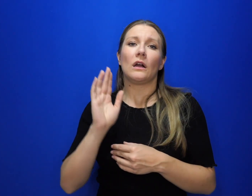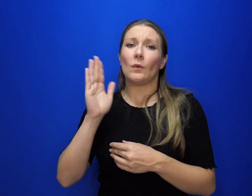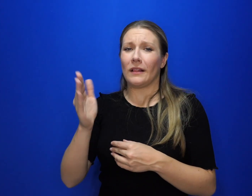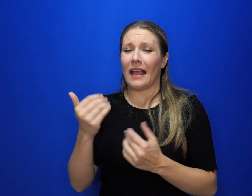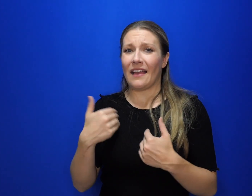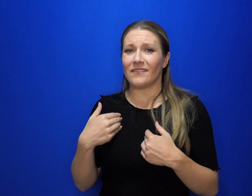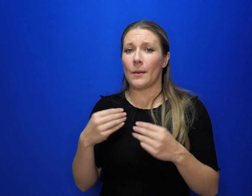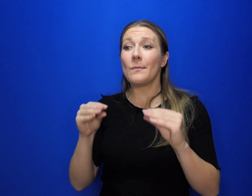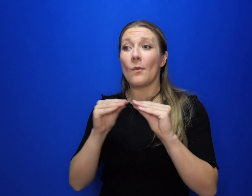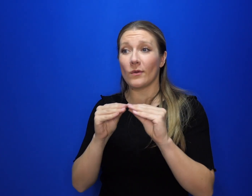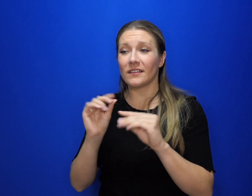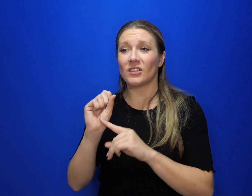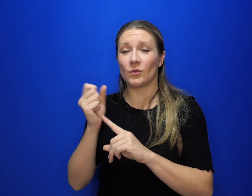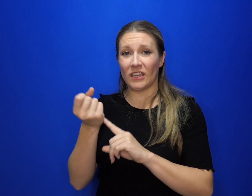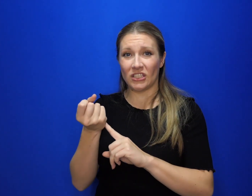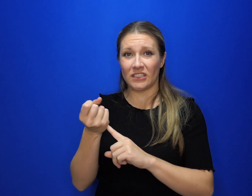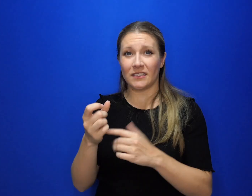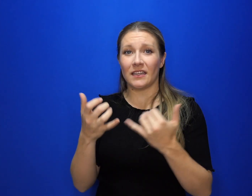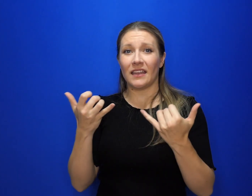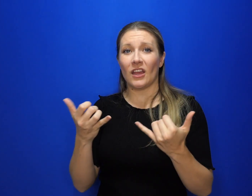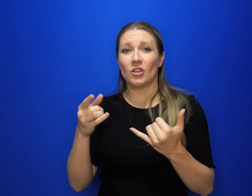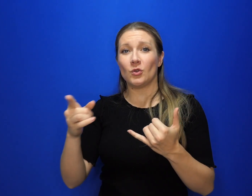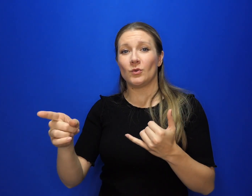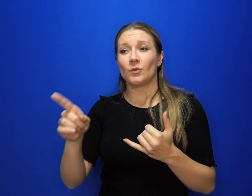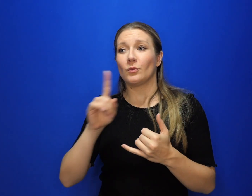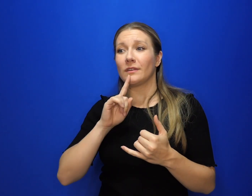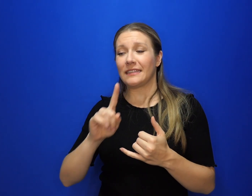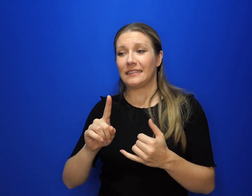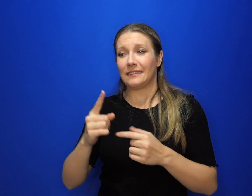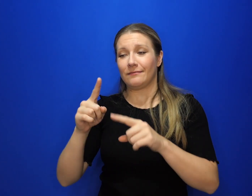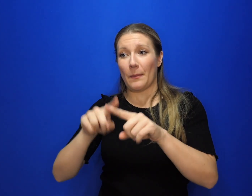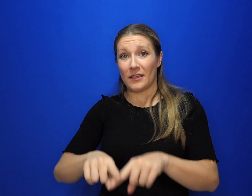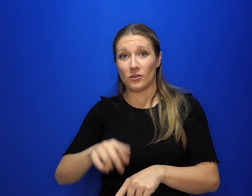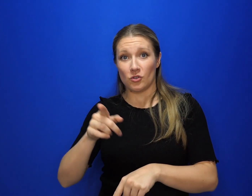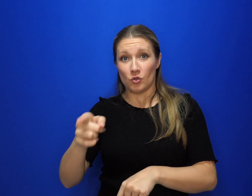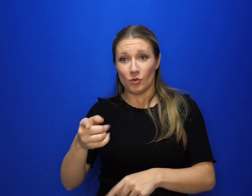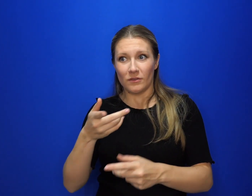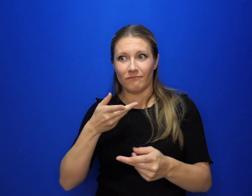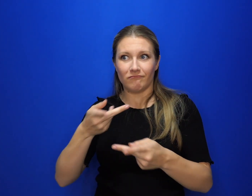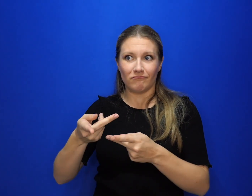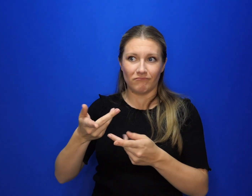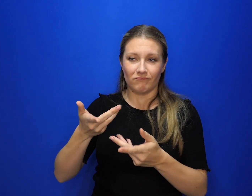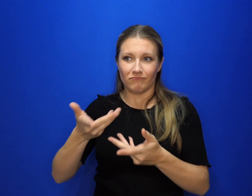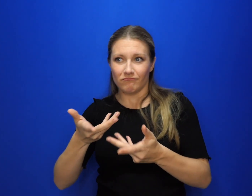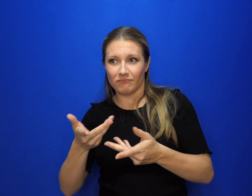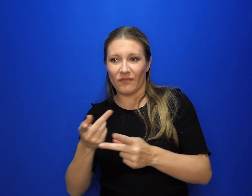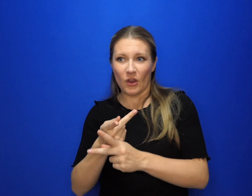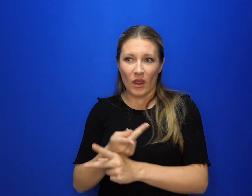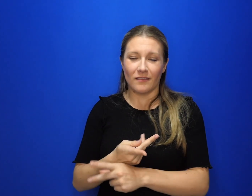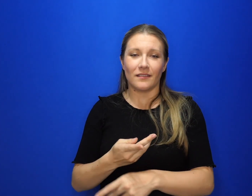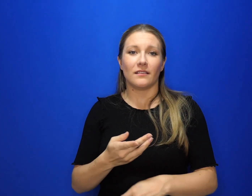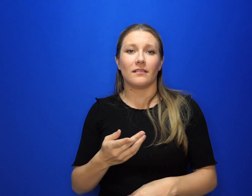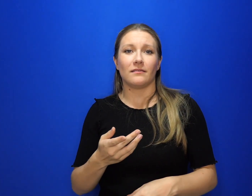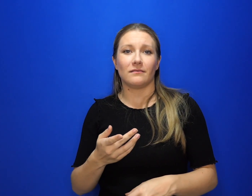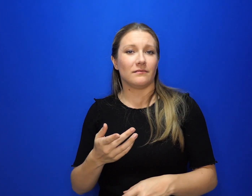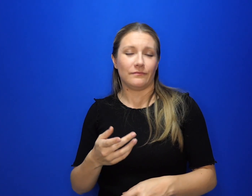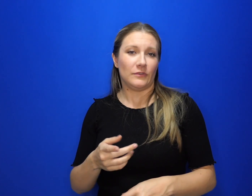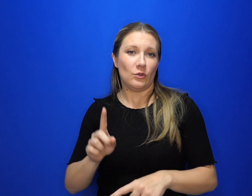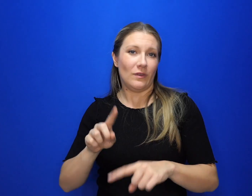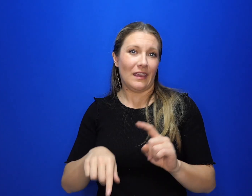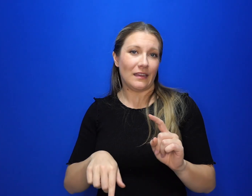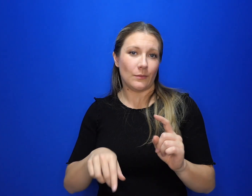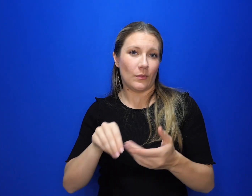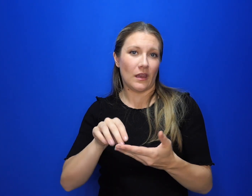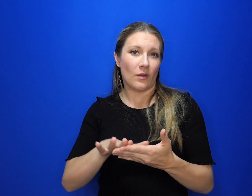there's going to be more scenarios that are really going to be on you to kind of like dance with than just hoping that they'll be in this document and that